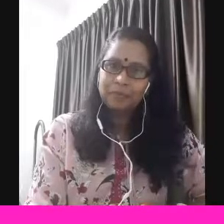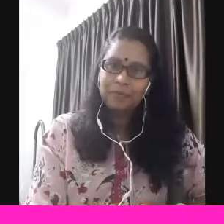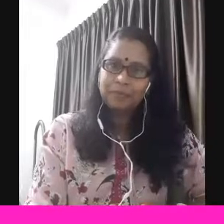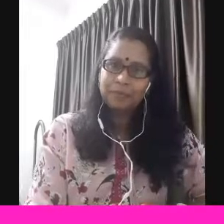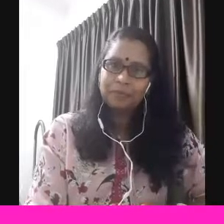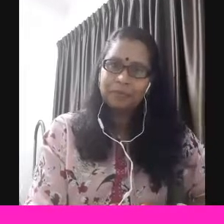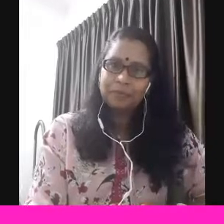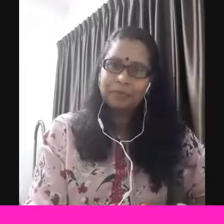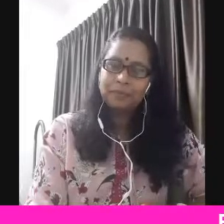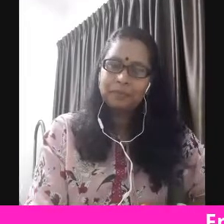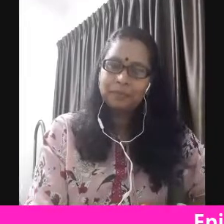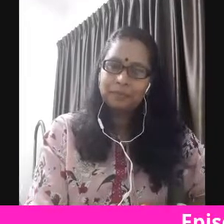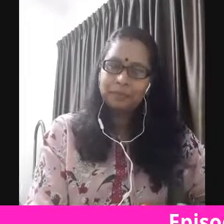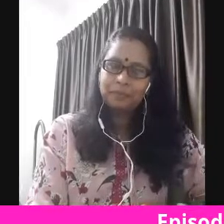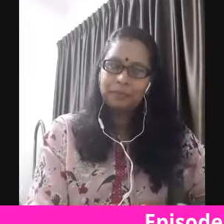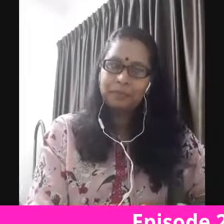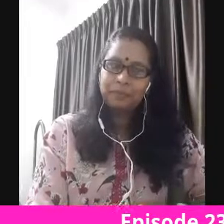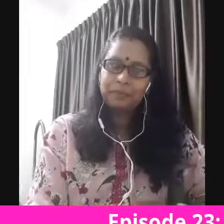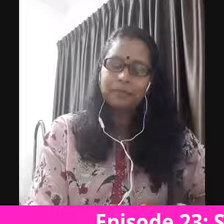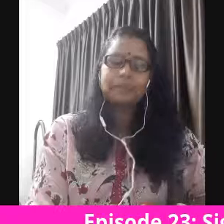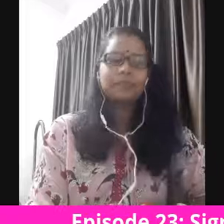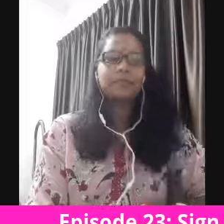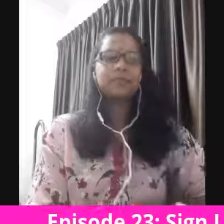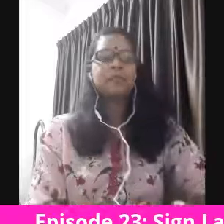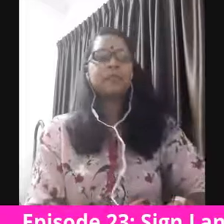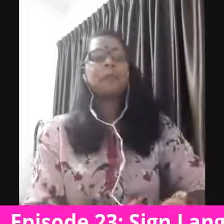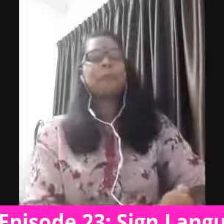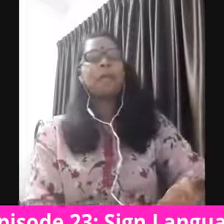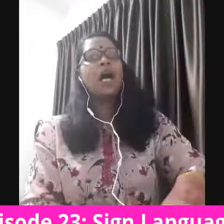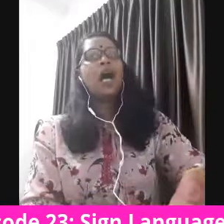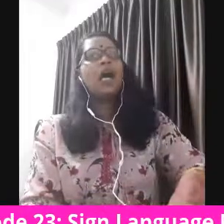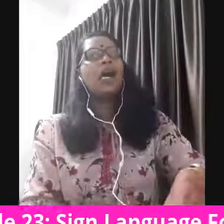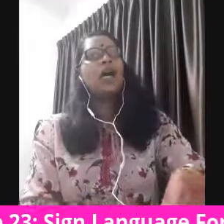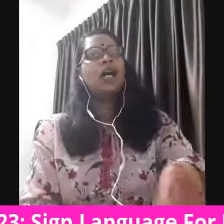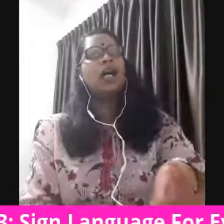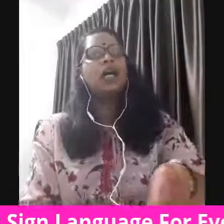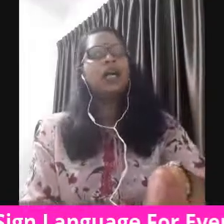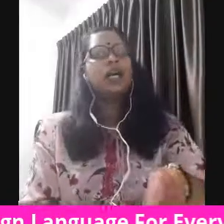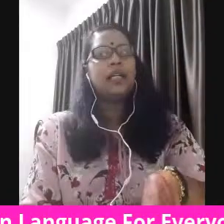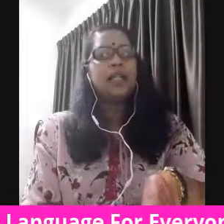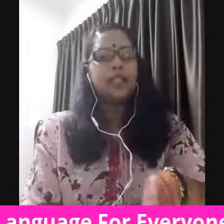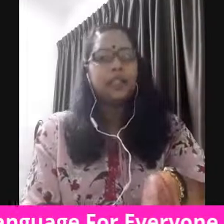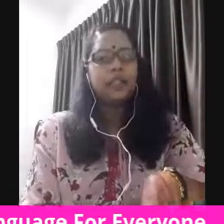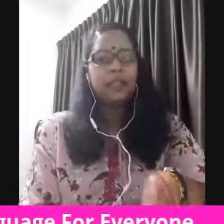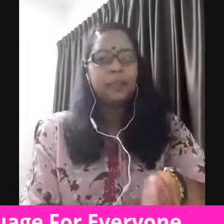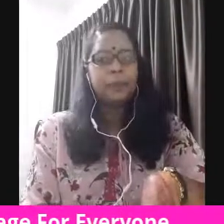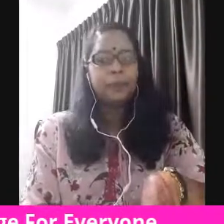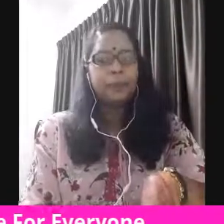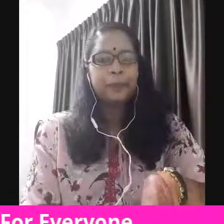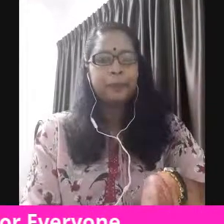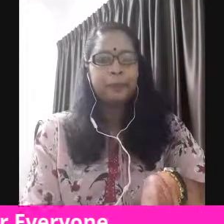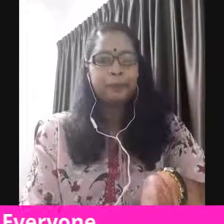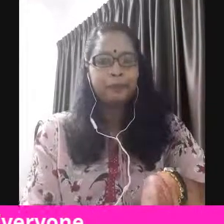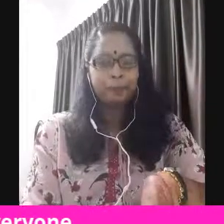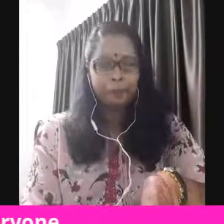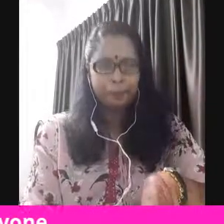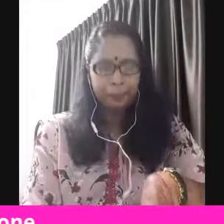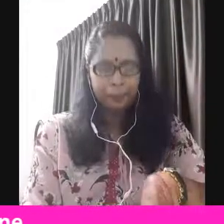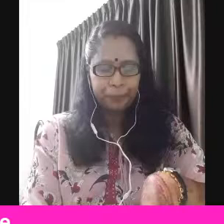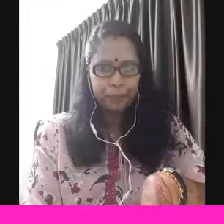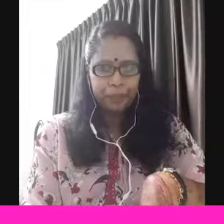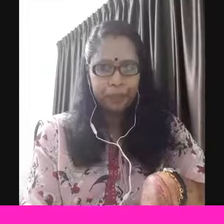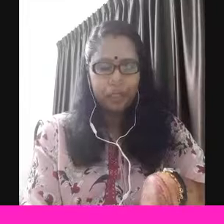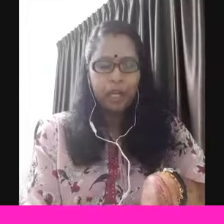particular body. They will do the syllabus for this Malaysian Sign Language, which is in practice Uh, for every